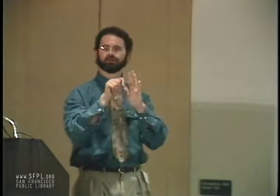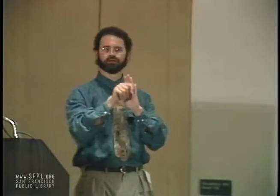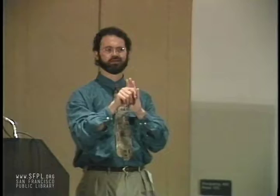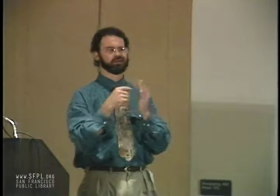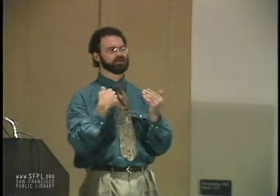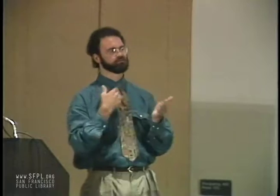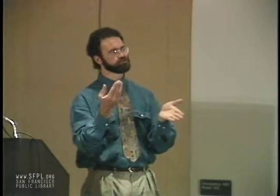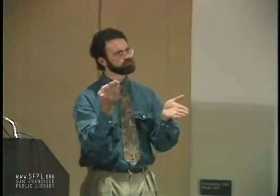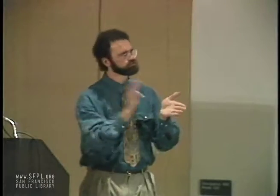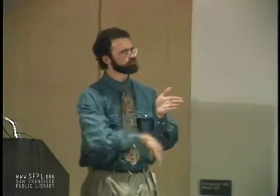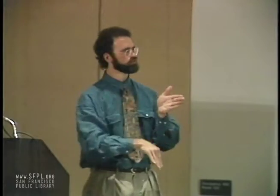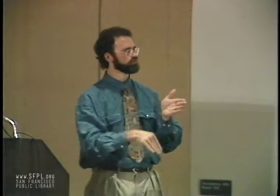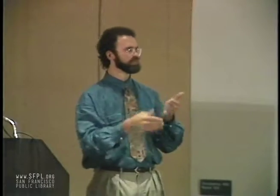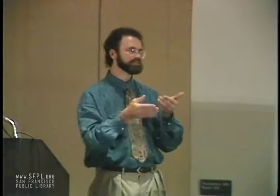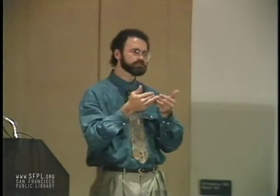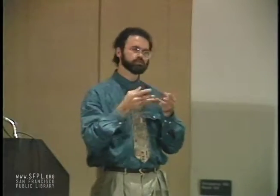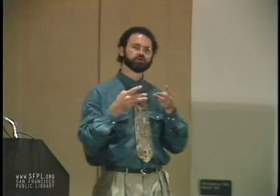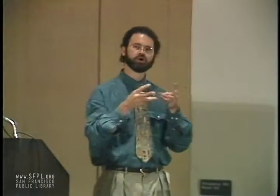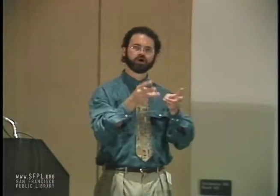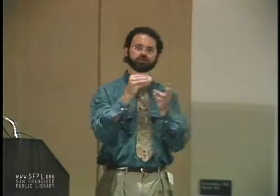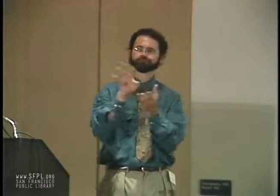is a very expensive process.